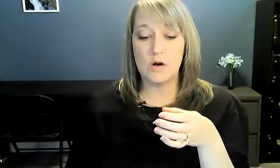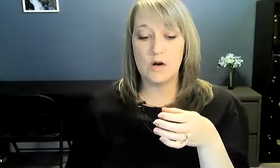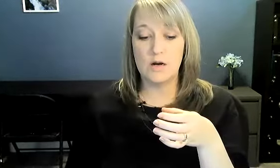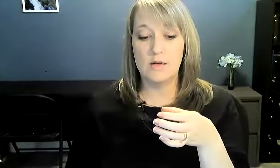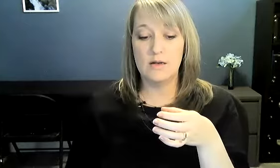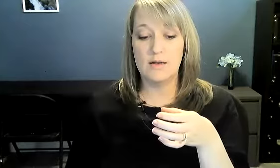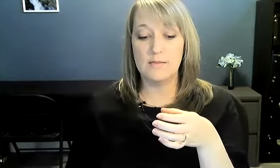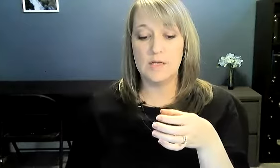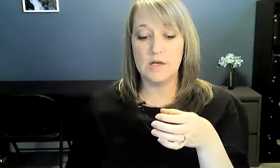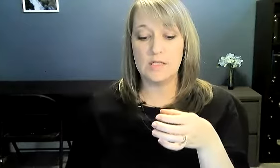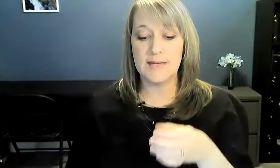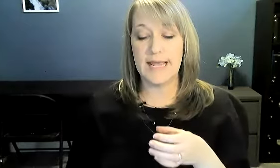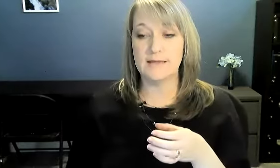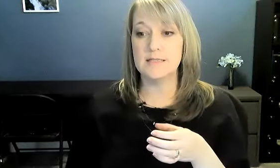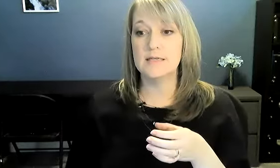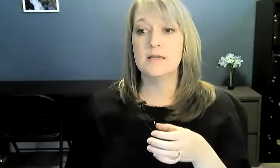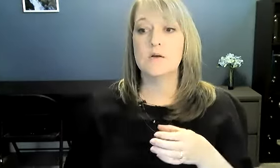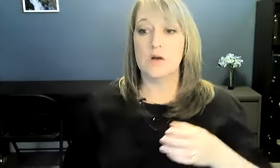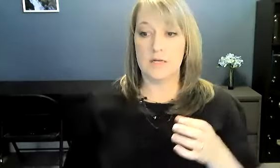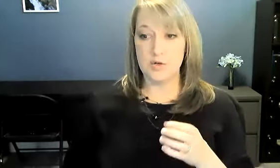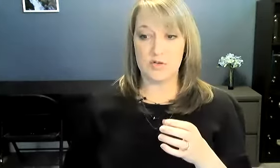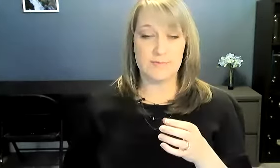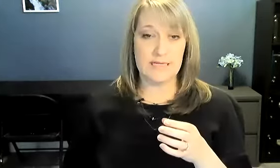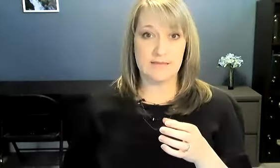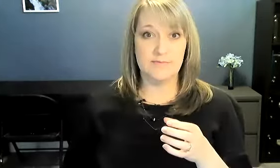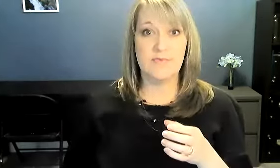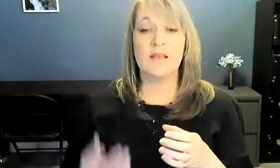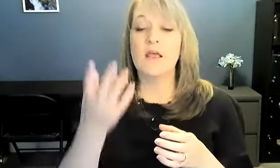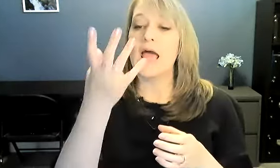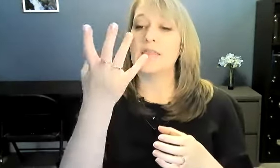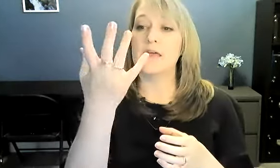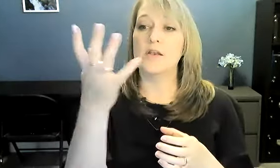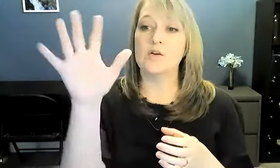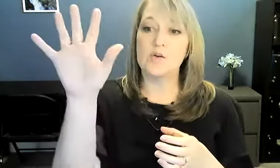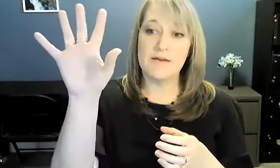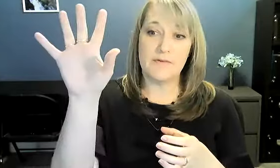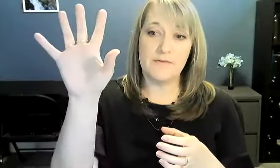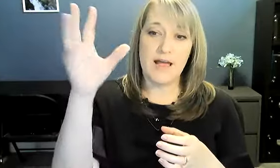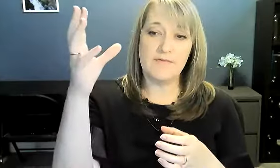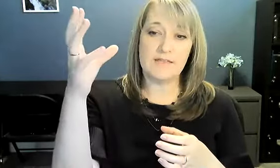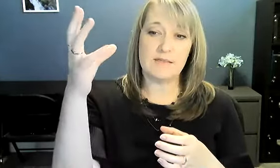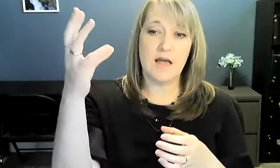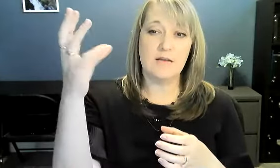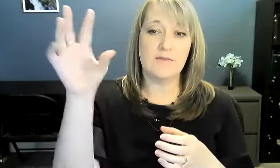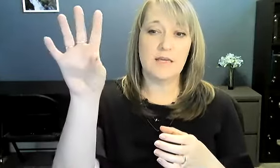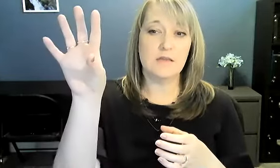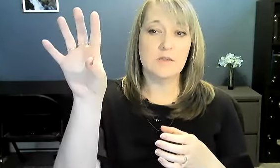your non-dominant hand in neutral space. And then you're going to have a 5 that's kind of, again,